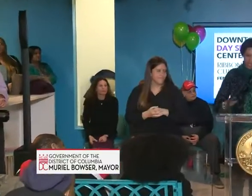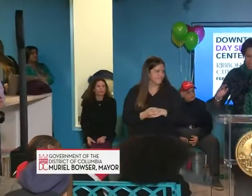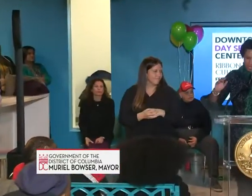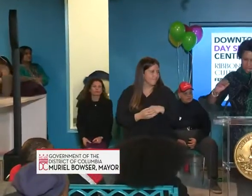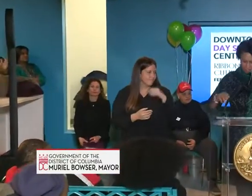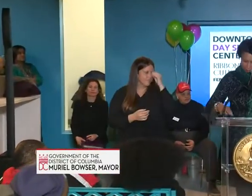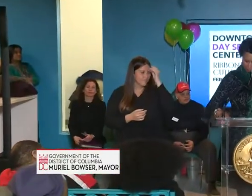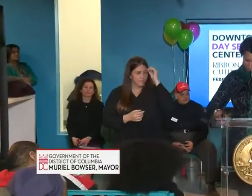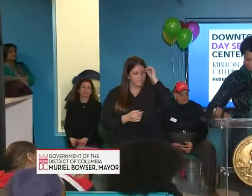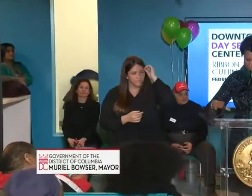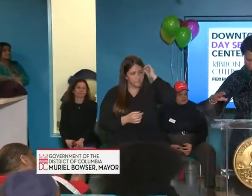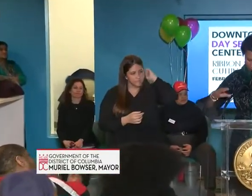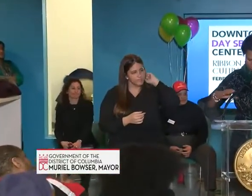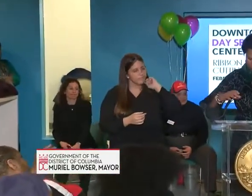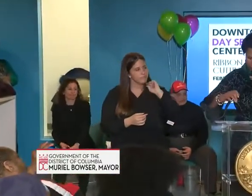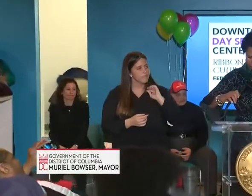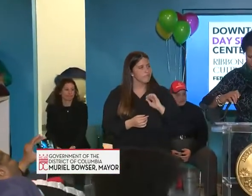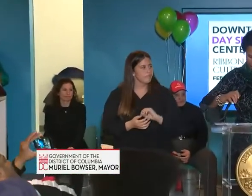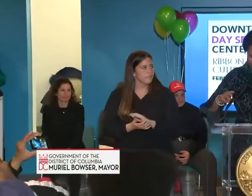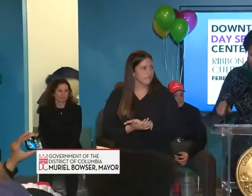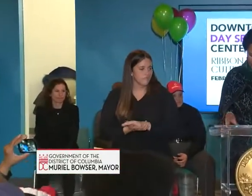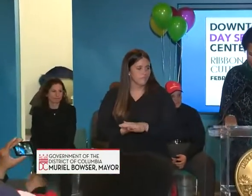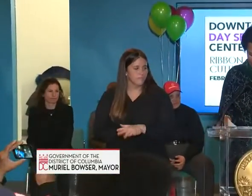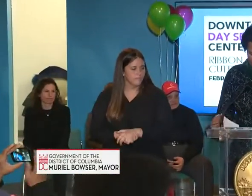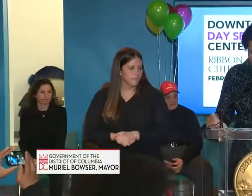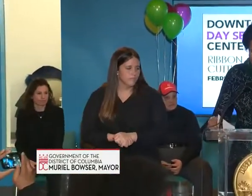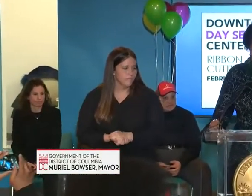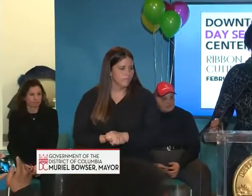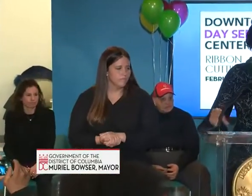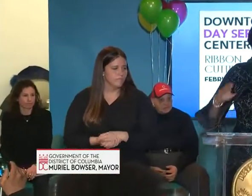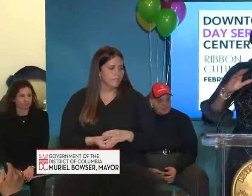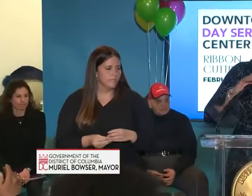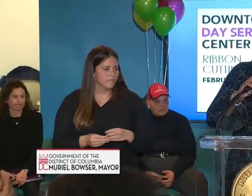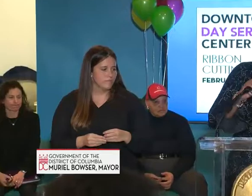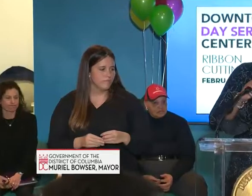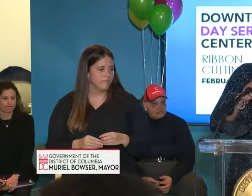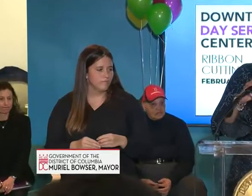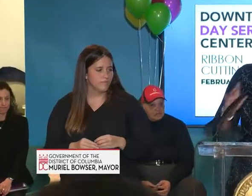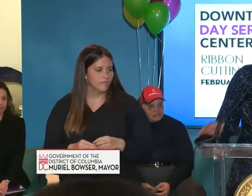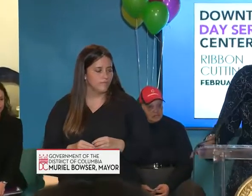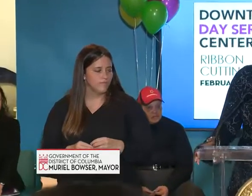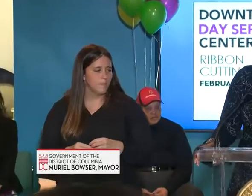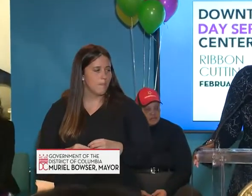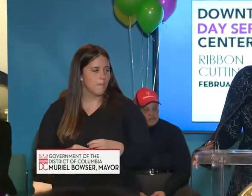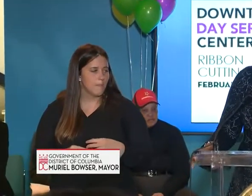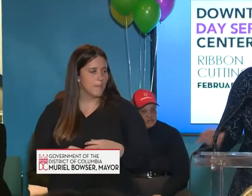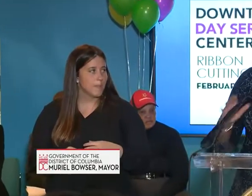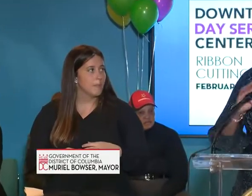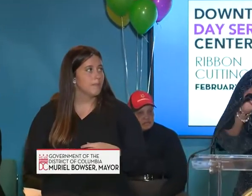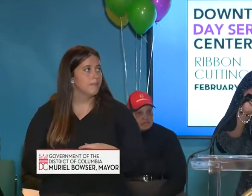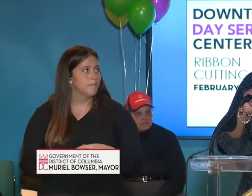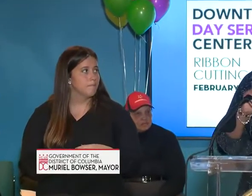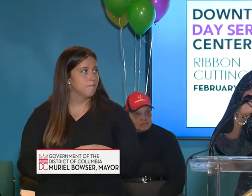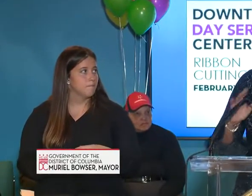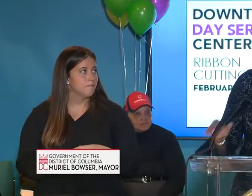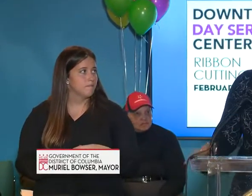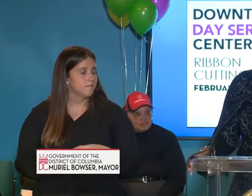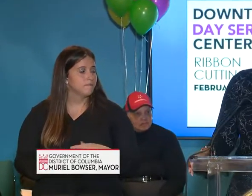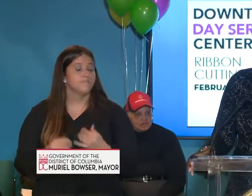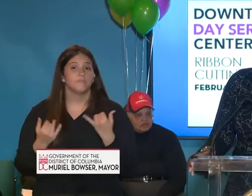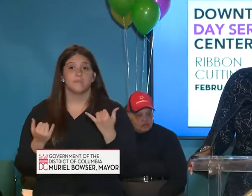Thank you, Jack. So we're going to